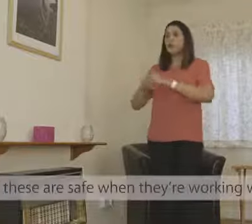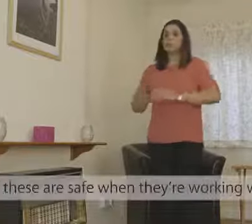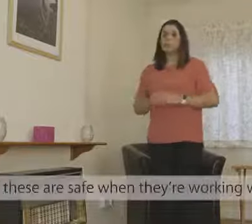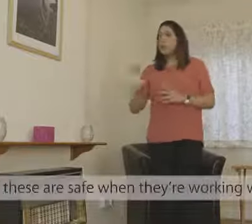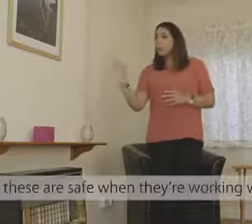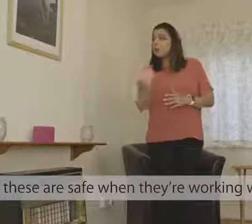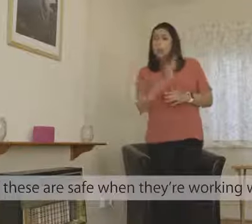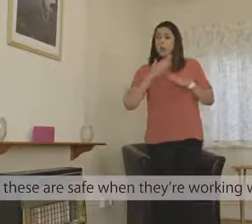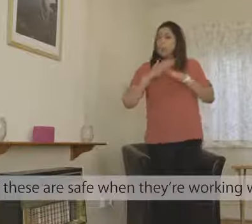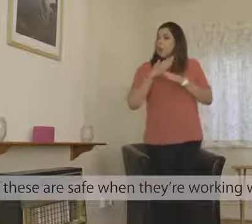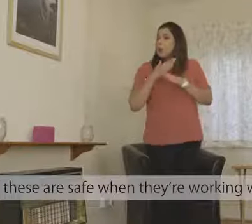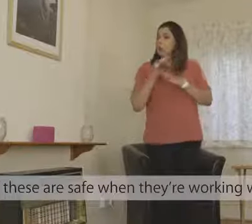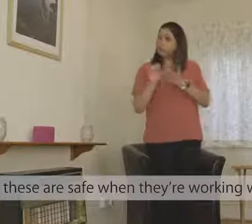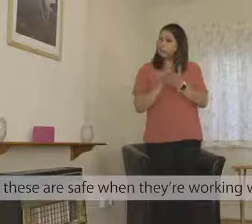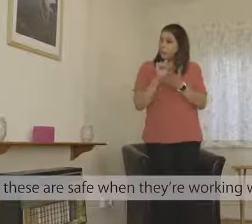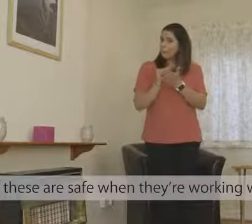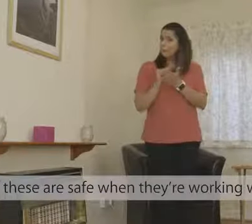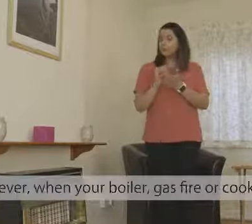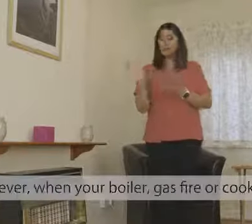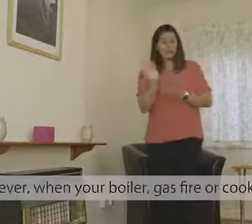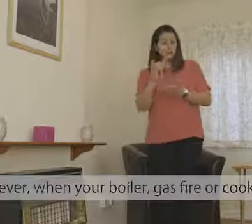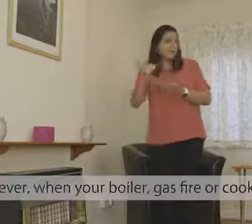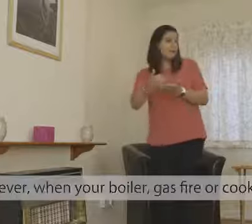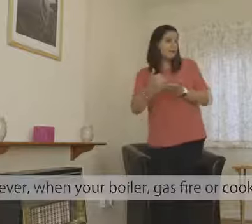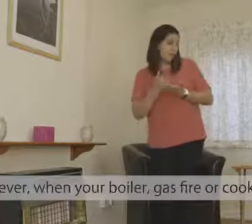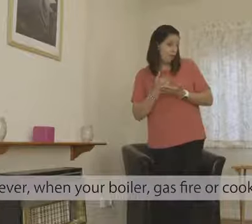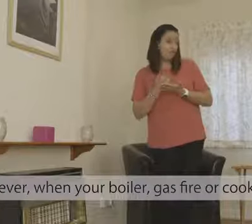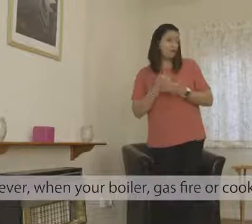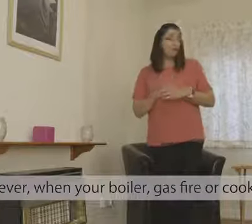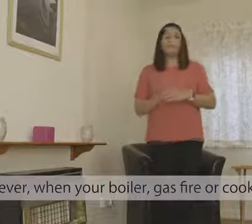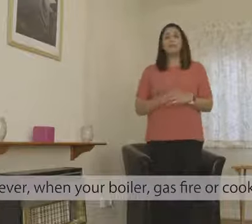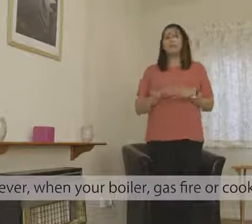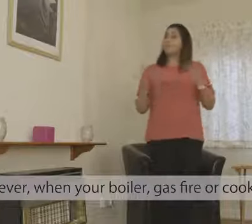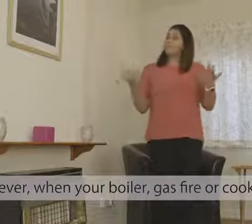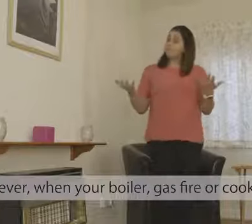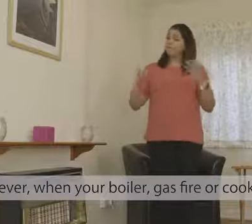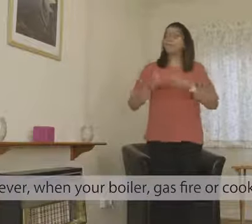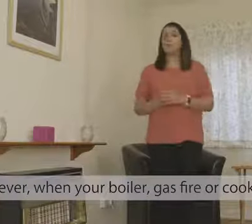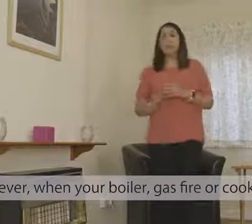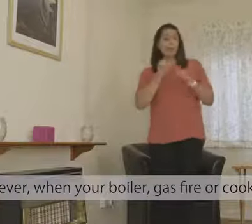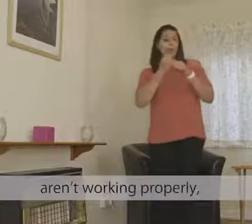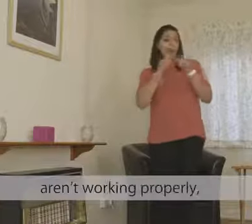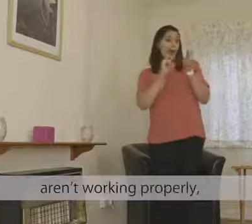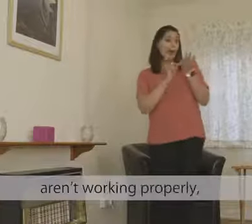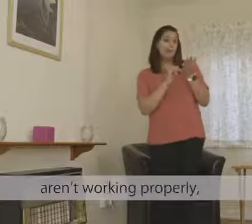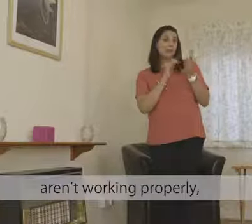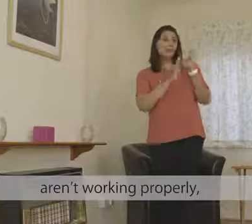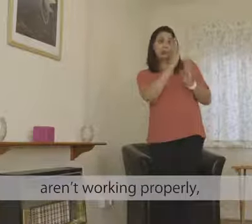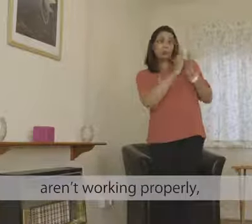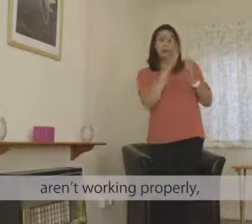All of these are safe when they're working well. However, when your boiler, gas fire, or cooker aren't working properly,